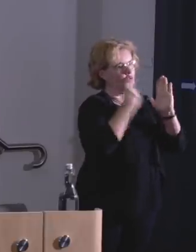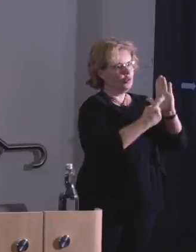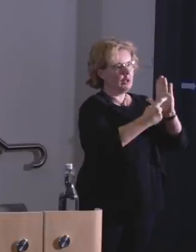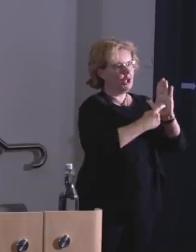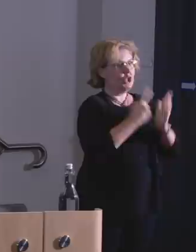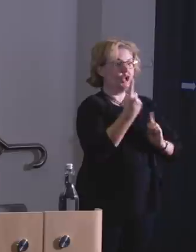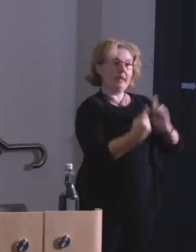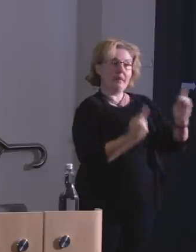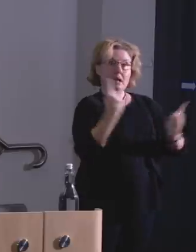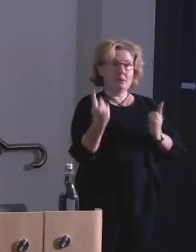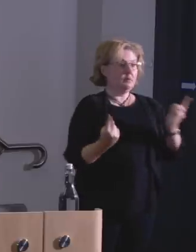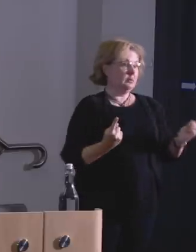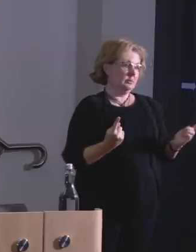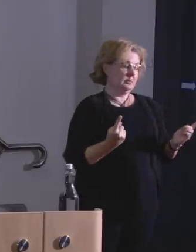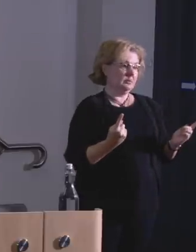of each other,